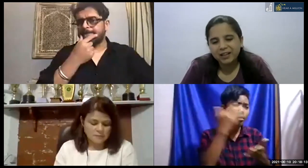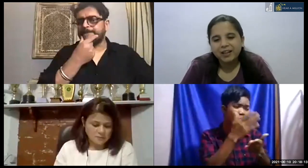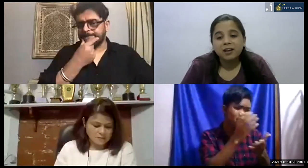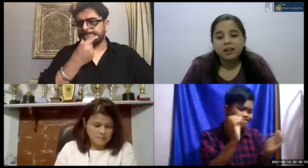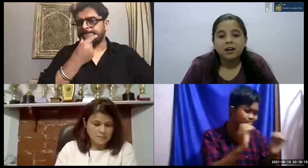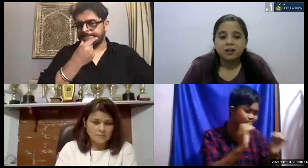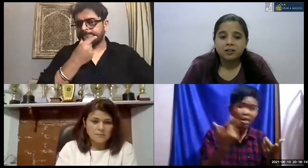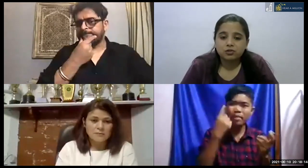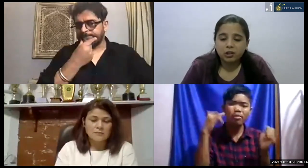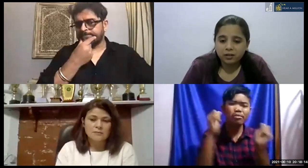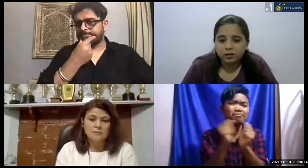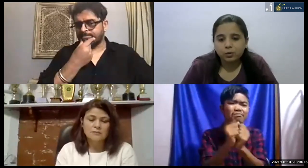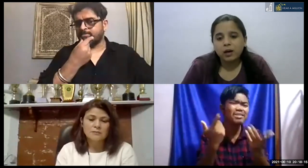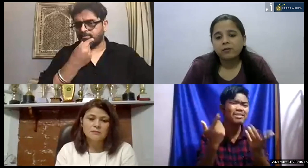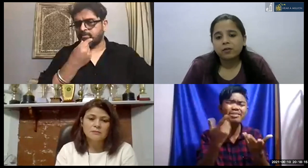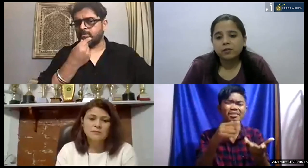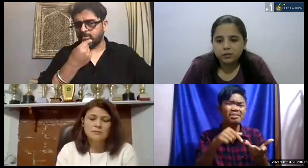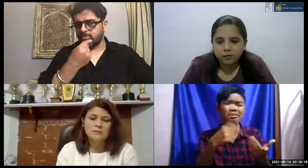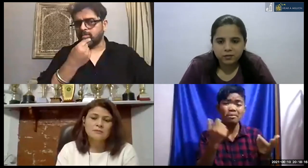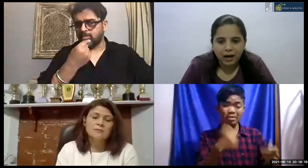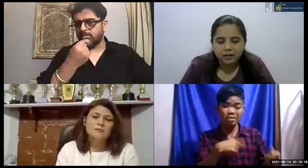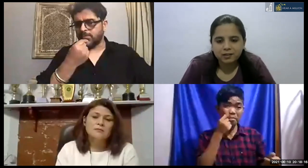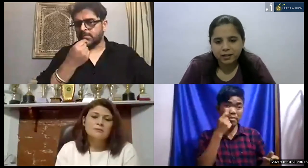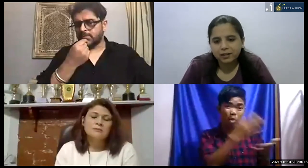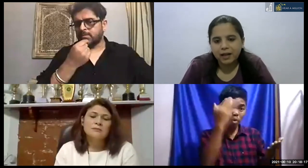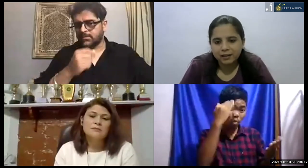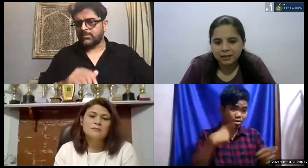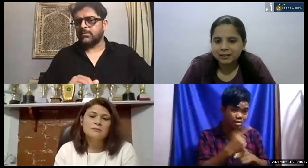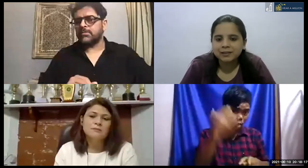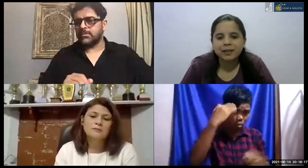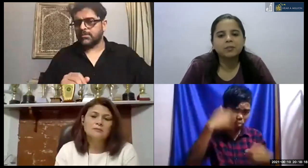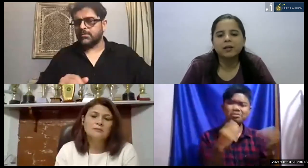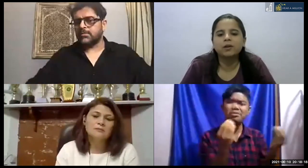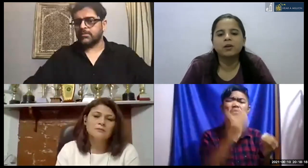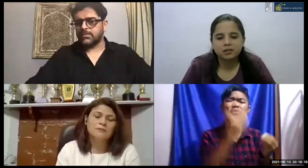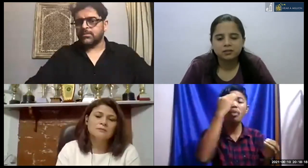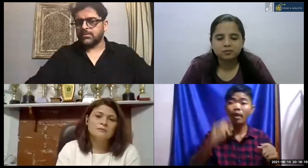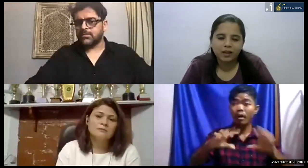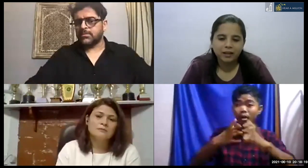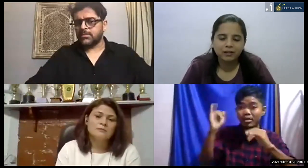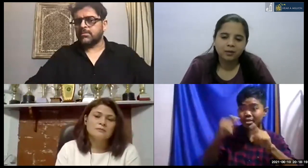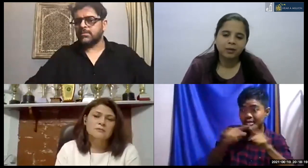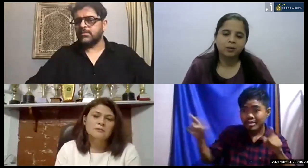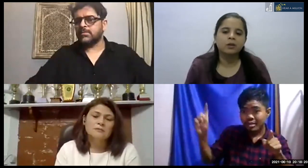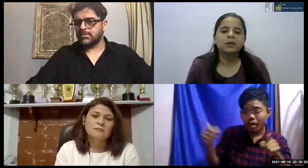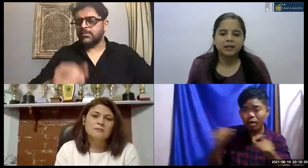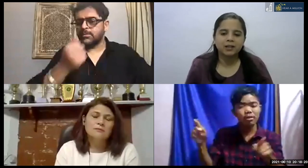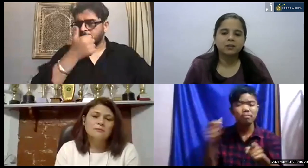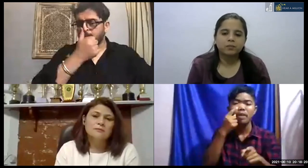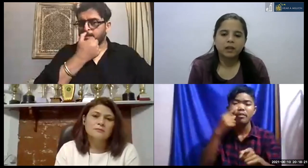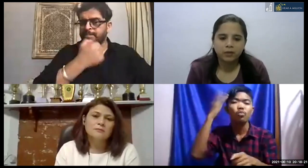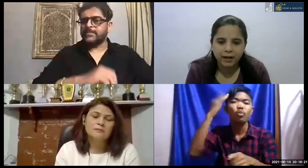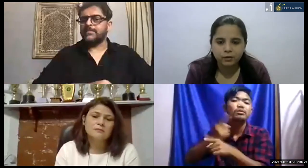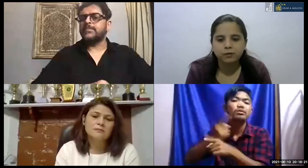with the children who are from 1st to 5th standard studying in that class, they maybe not get